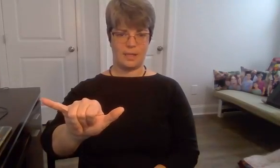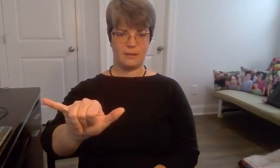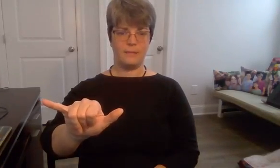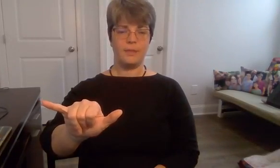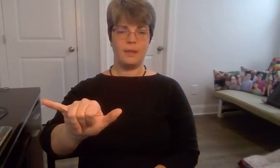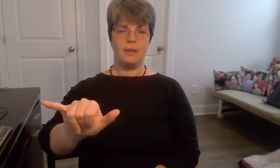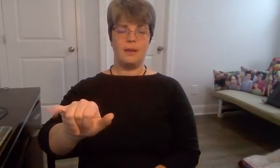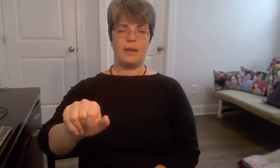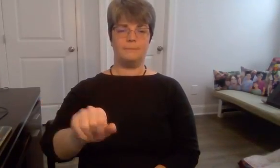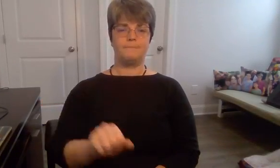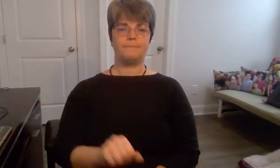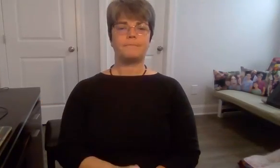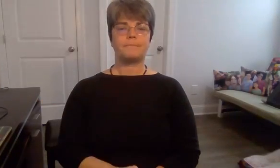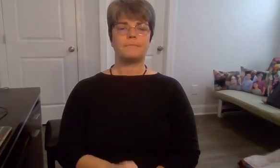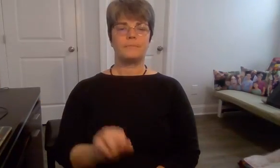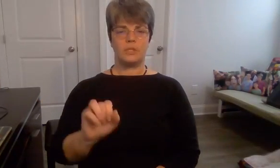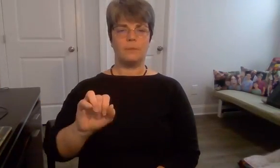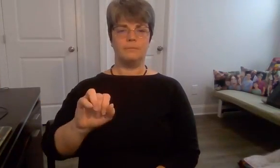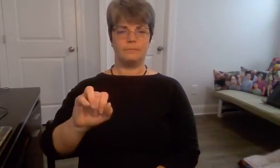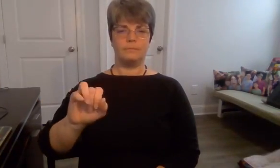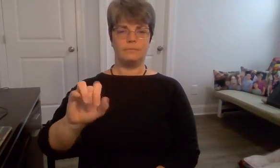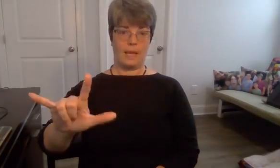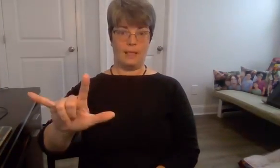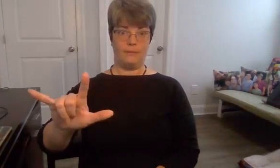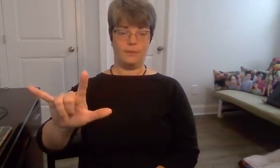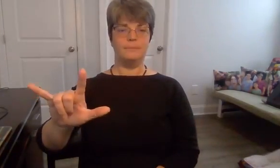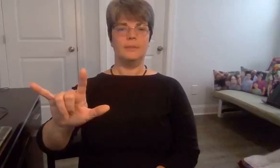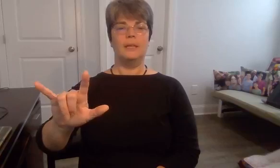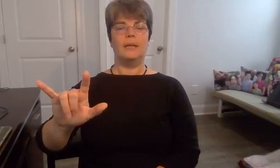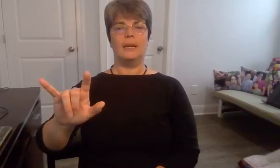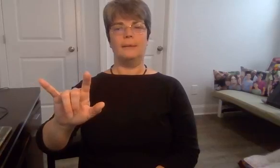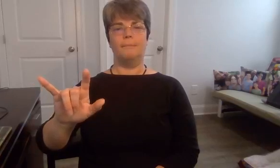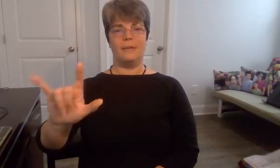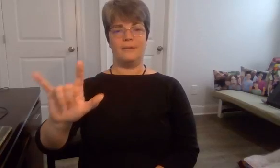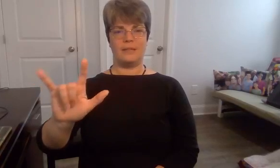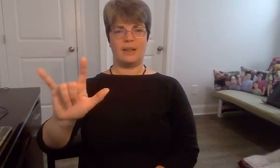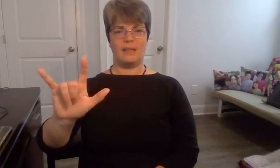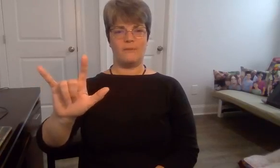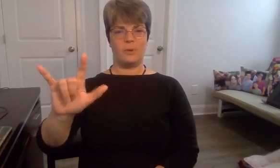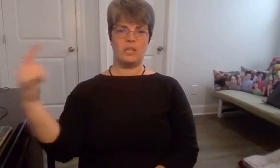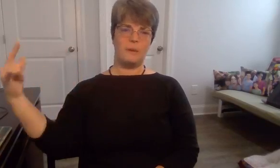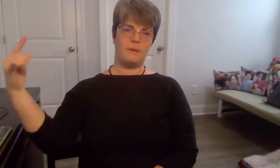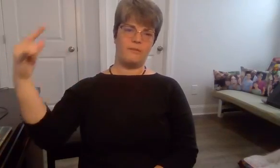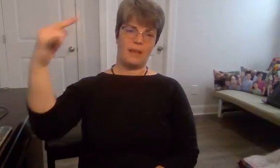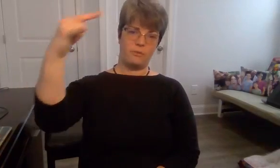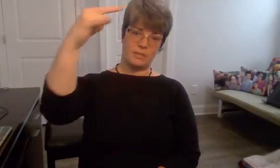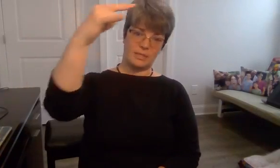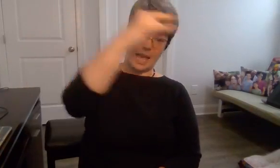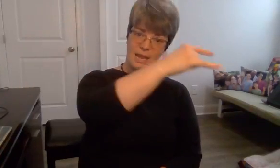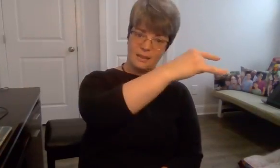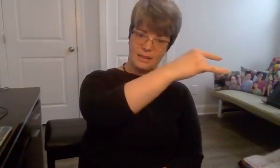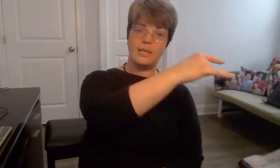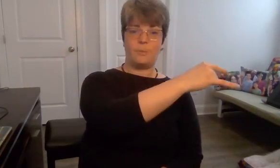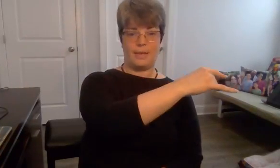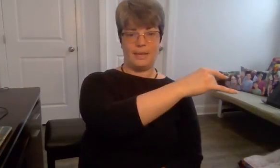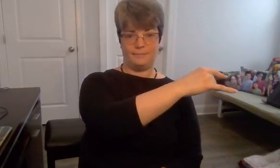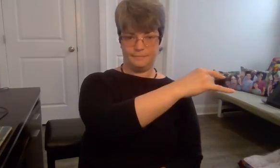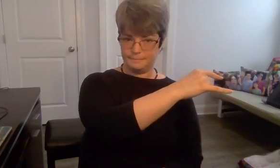together. So I love you. But if you take that I love you handshake and fly it through the sky, that's airplane.